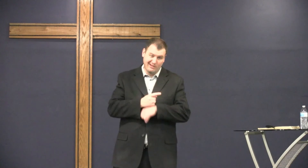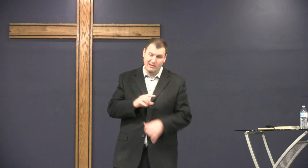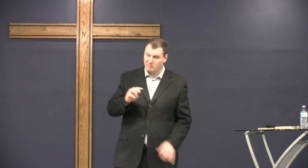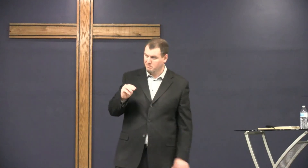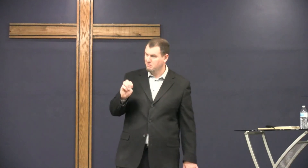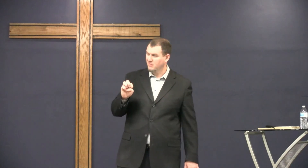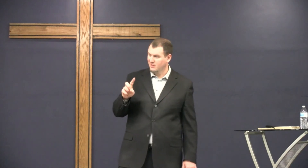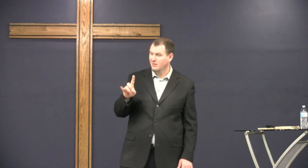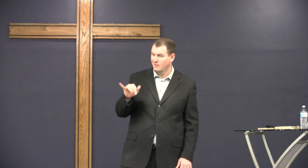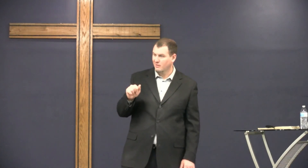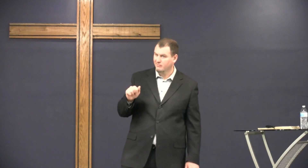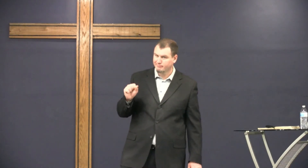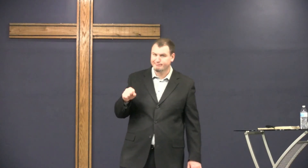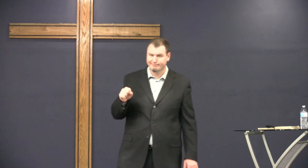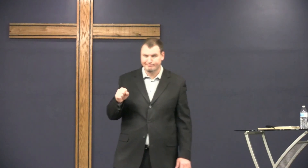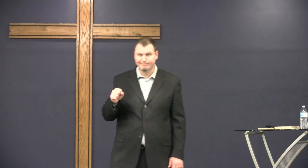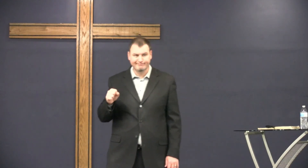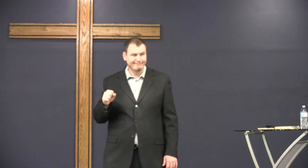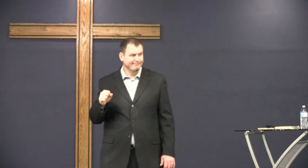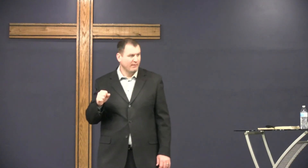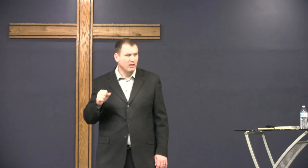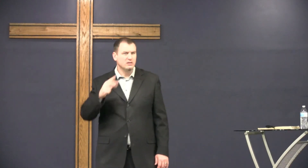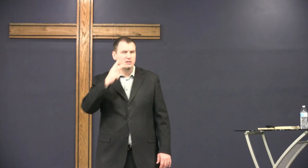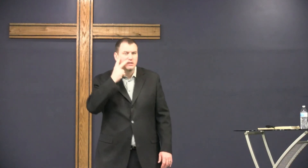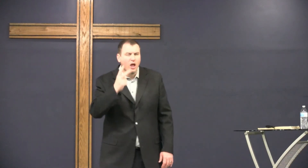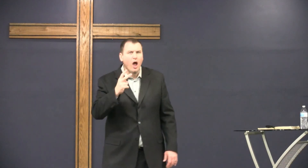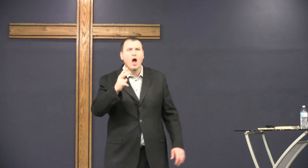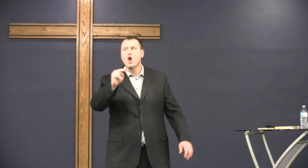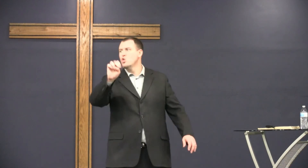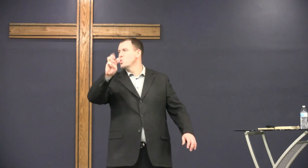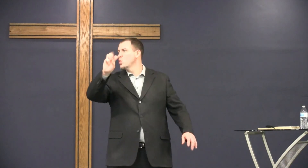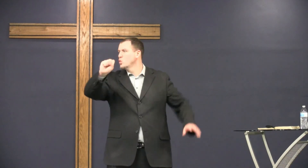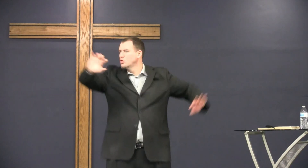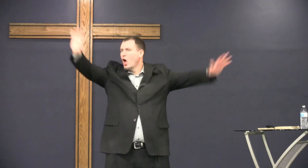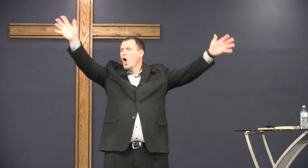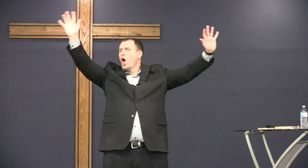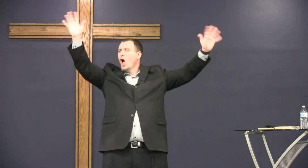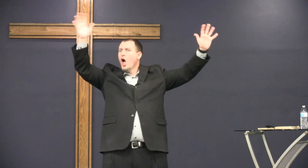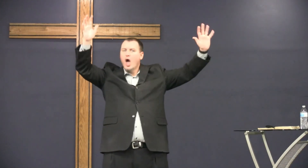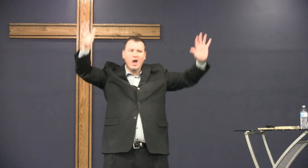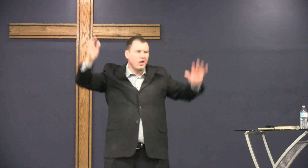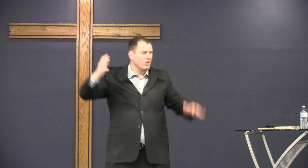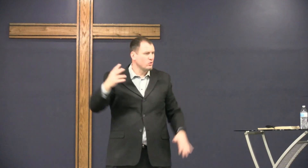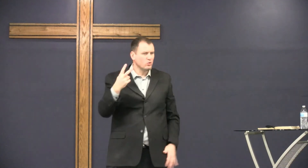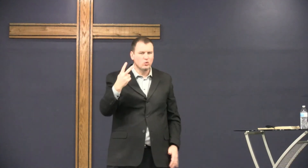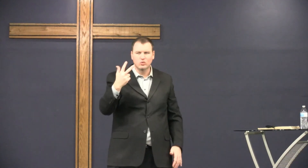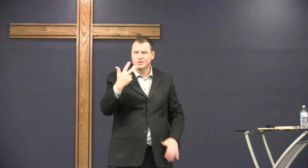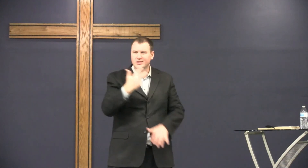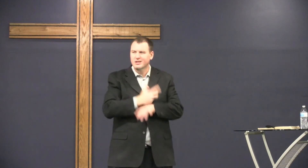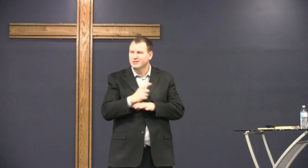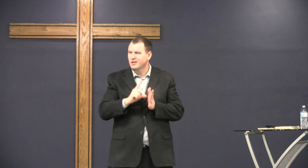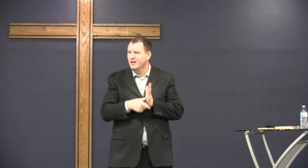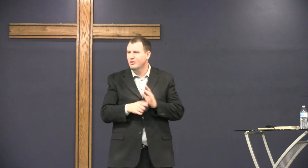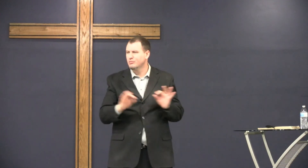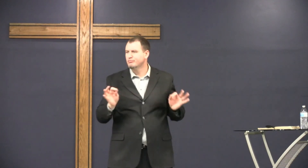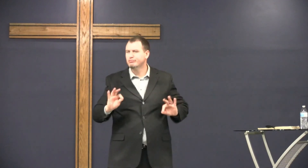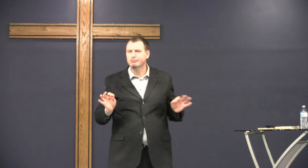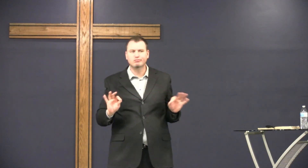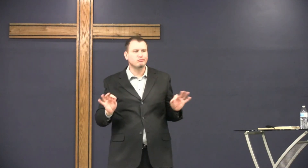a hot topic for that day. You know, I think that happens in the media. We see it on the news and we make a big deal, but a couple